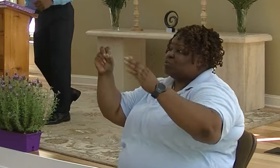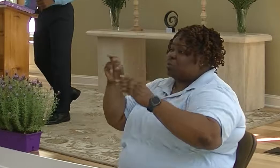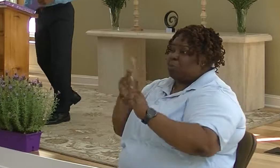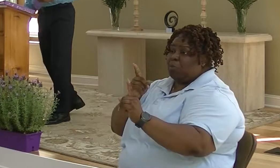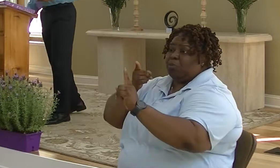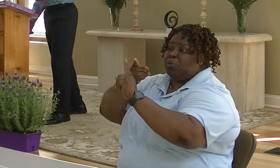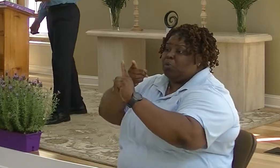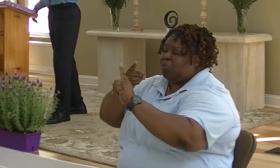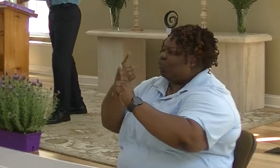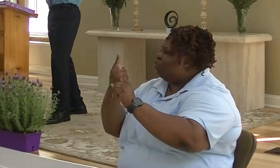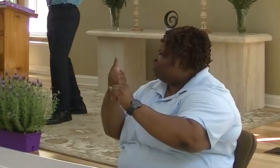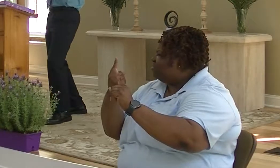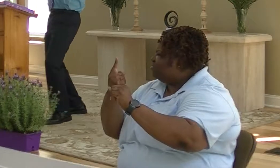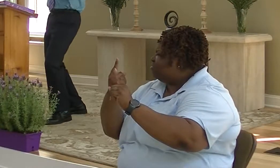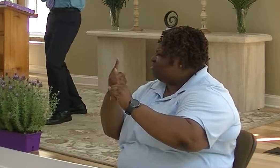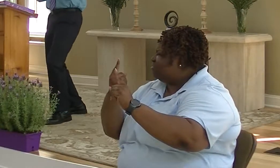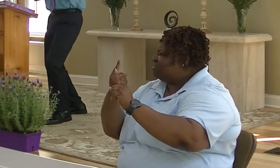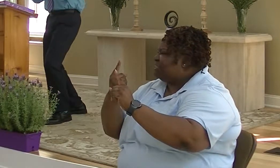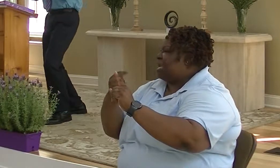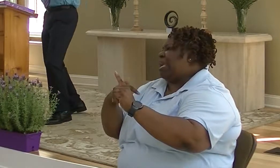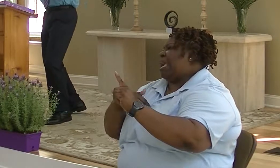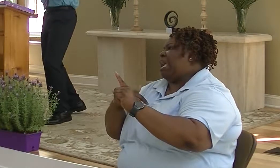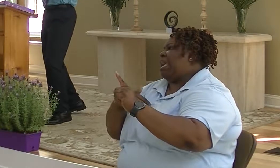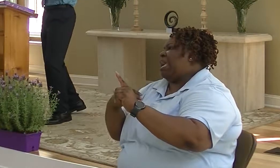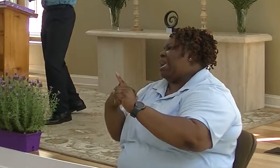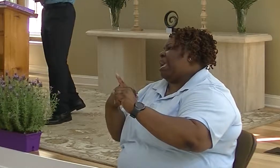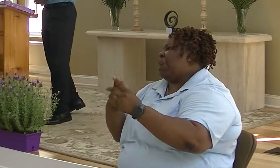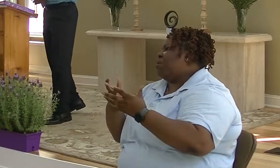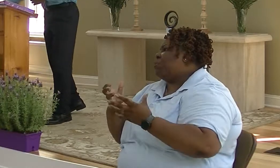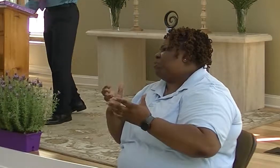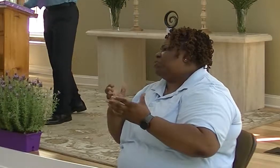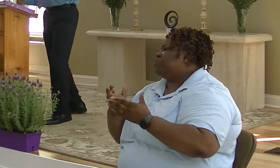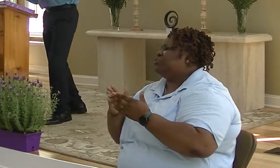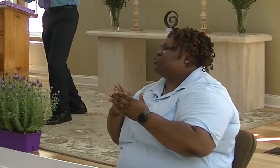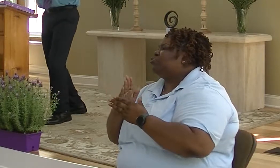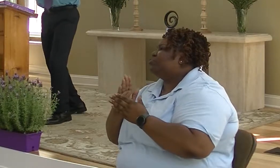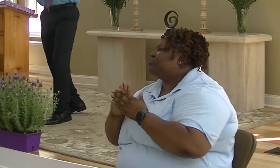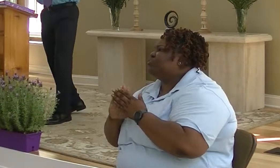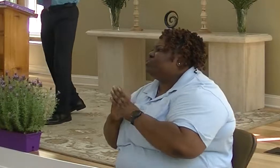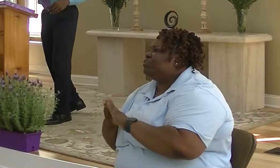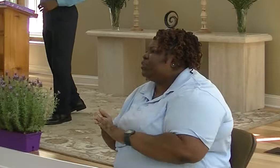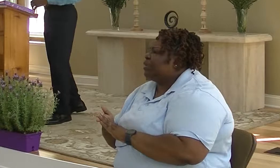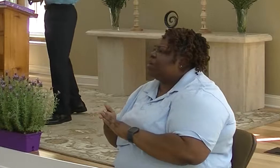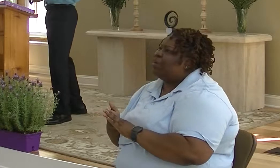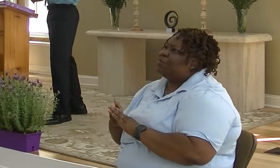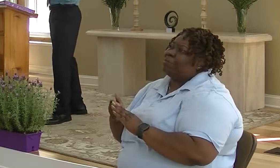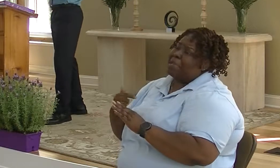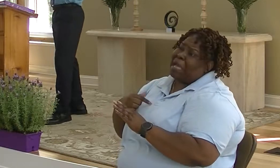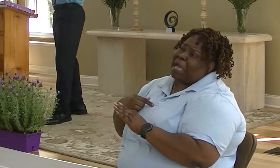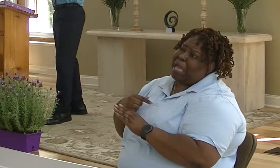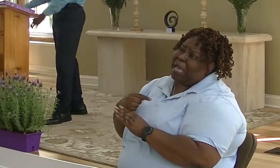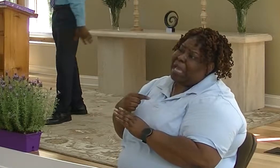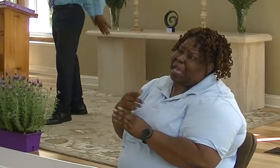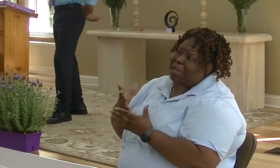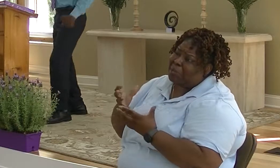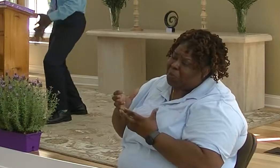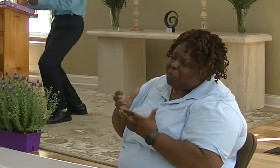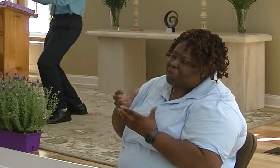goal? Or I just want to be a. I just want to have a. Just a. That's a